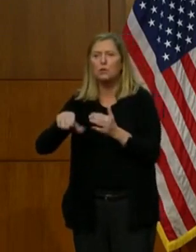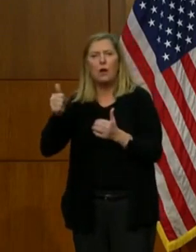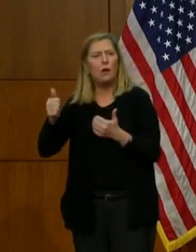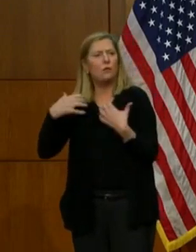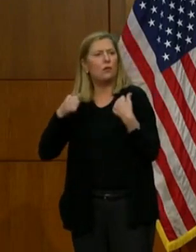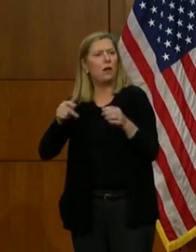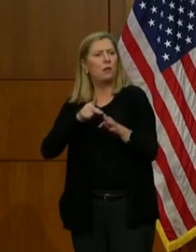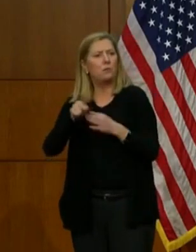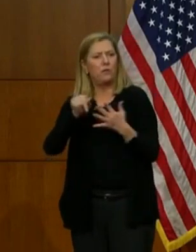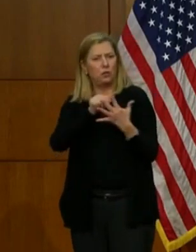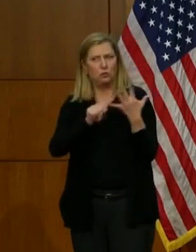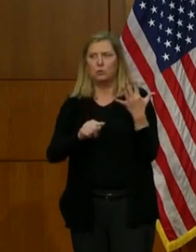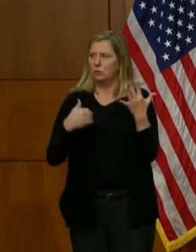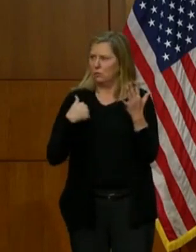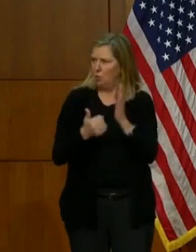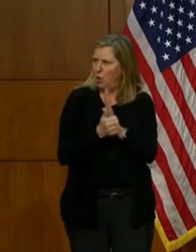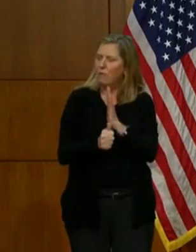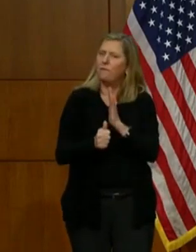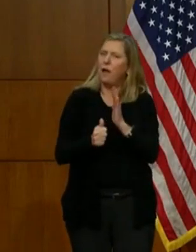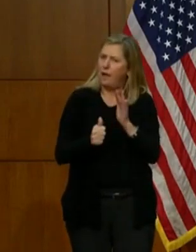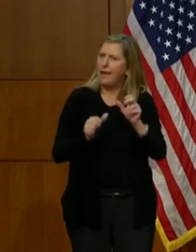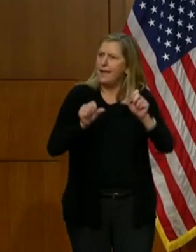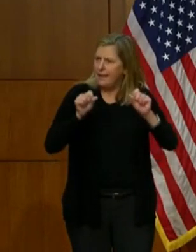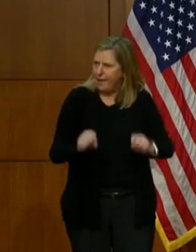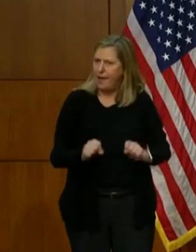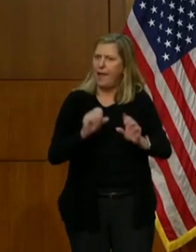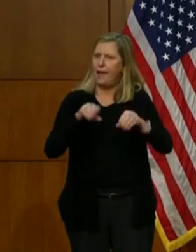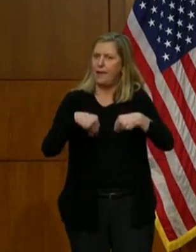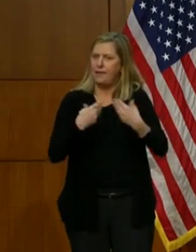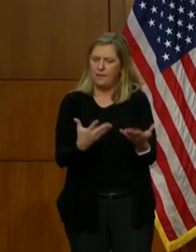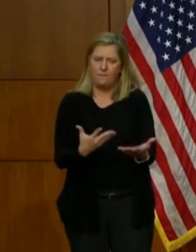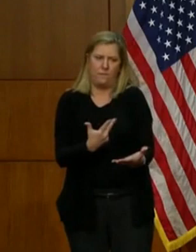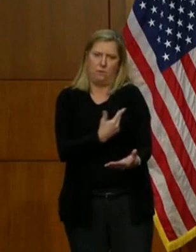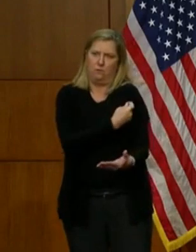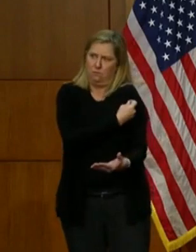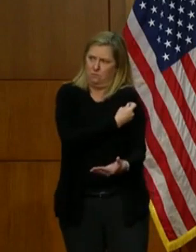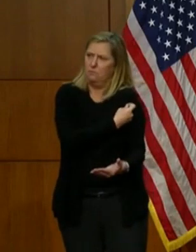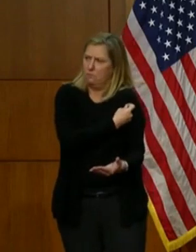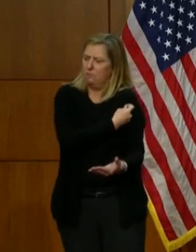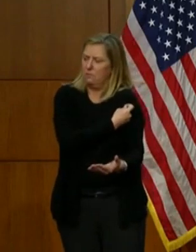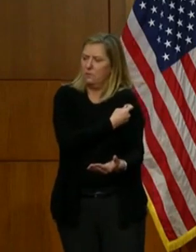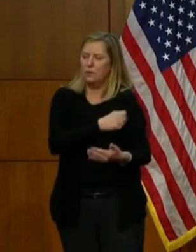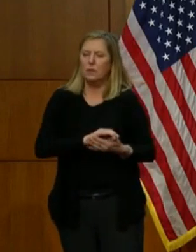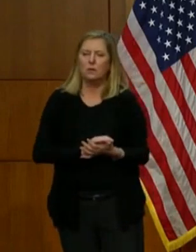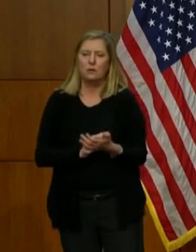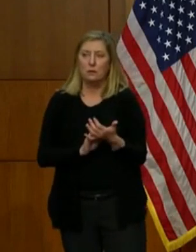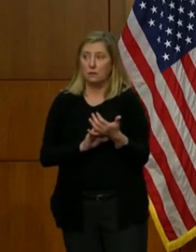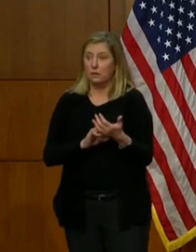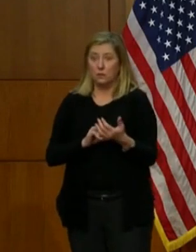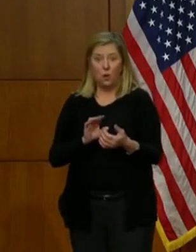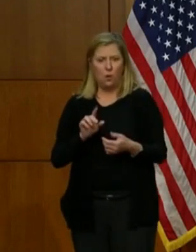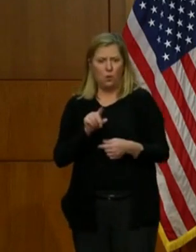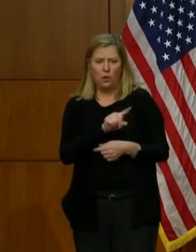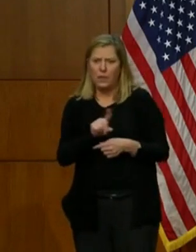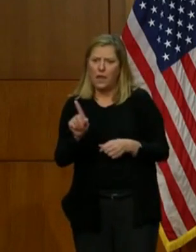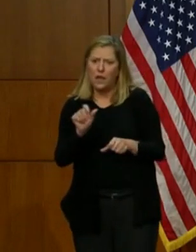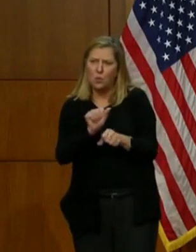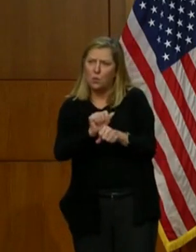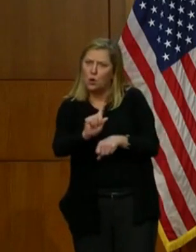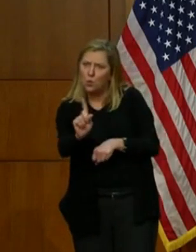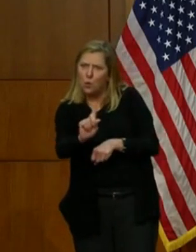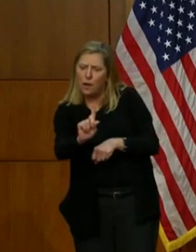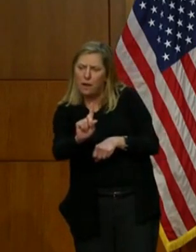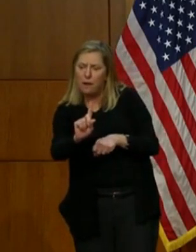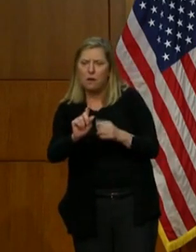are qualified, have the credentials to administer injections. Where will their services be